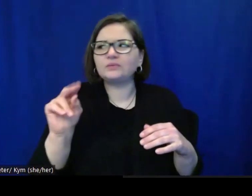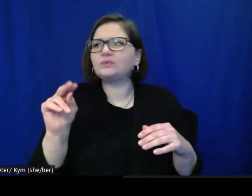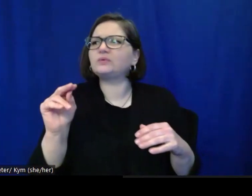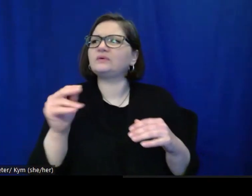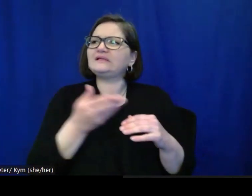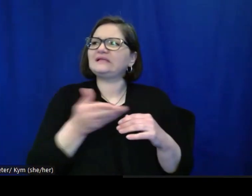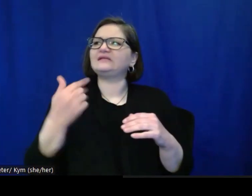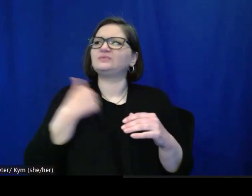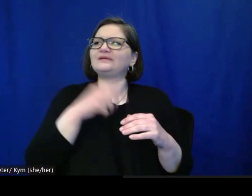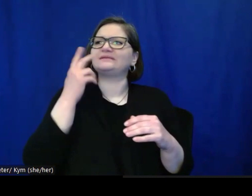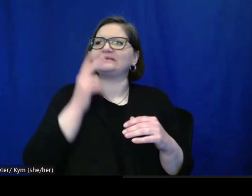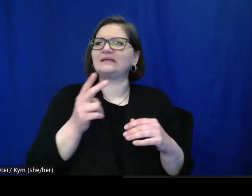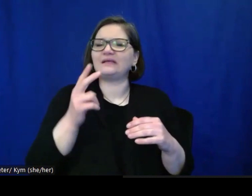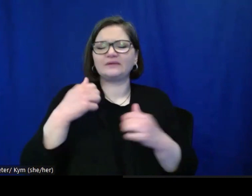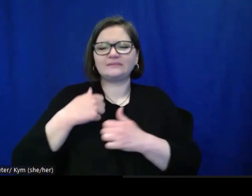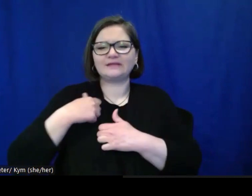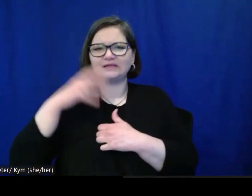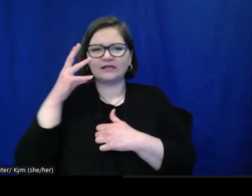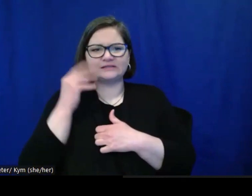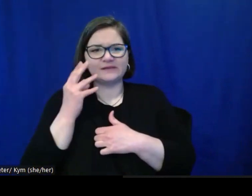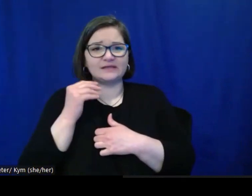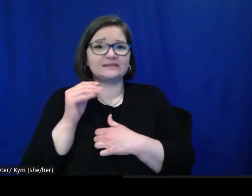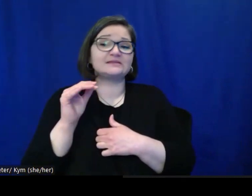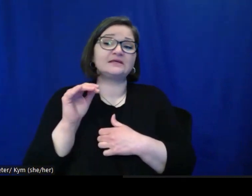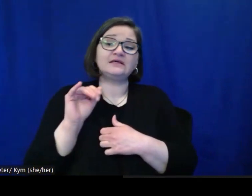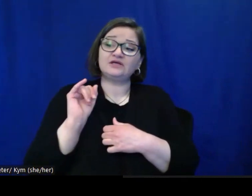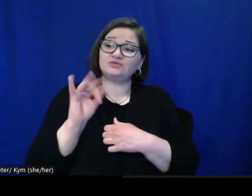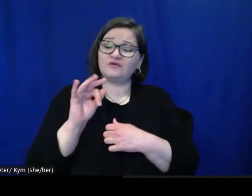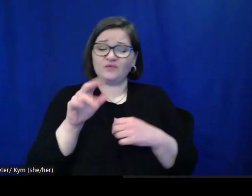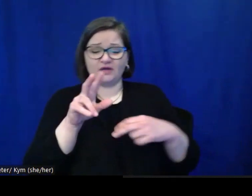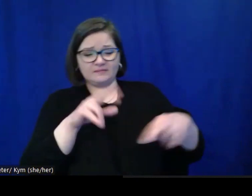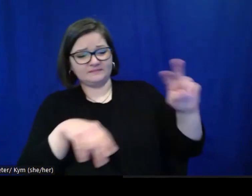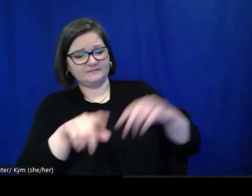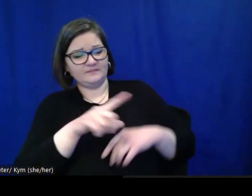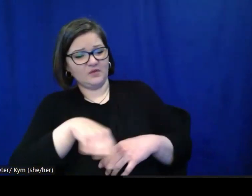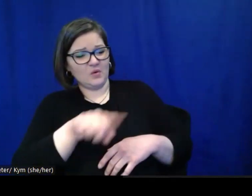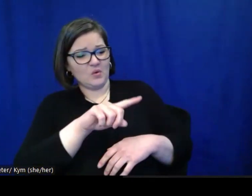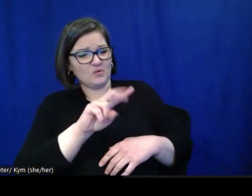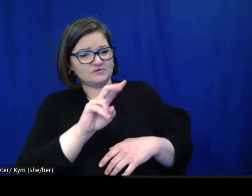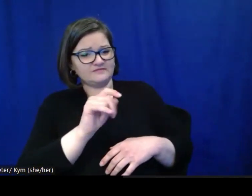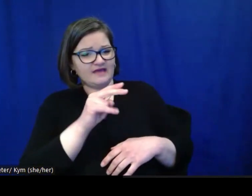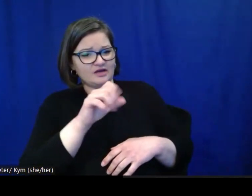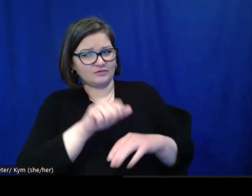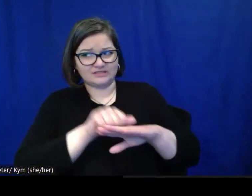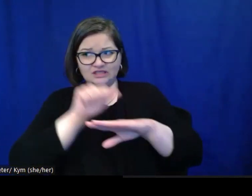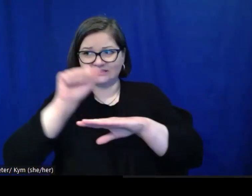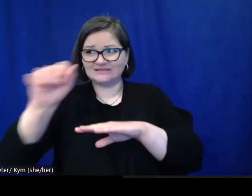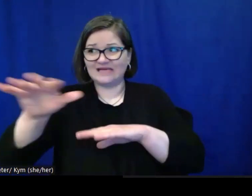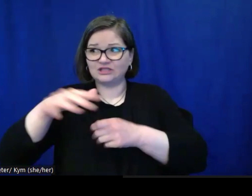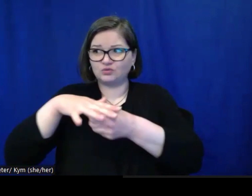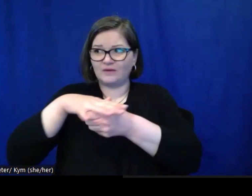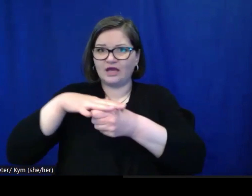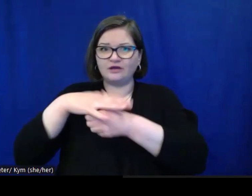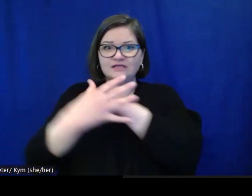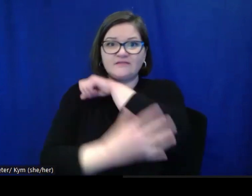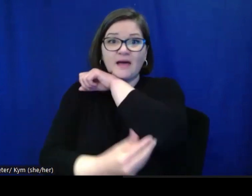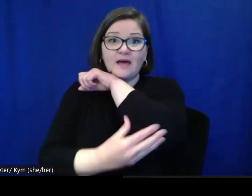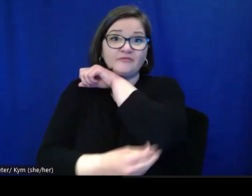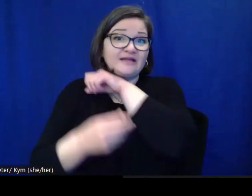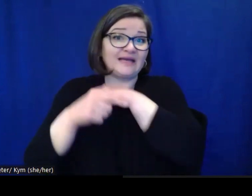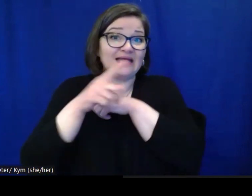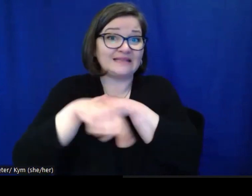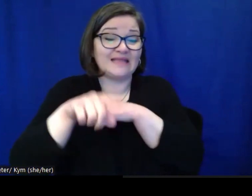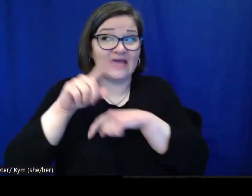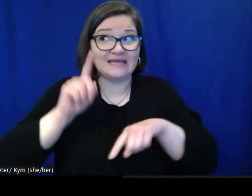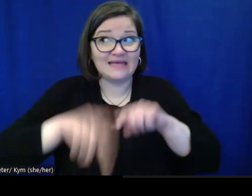experiences, when we look at veterans who have been deployed to areas of poverty and they cannot help.